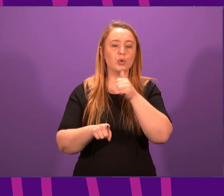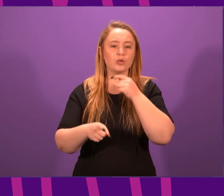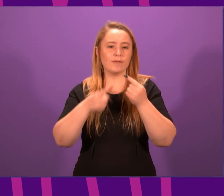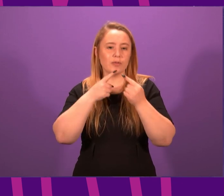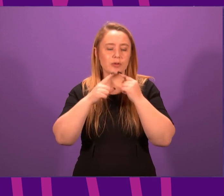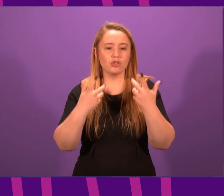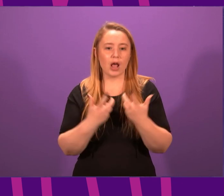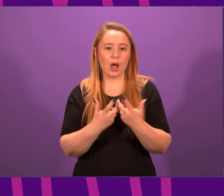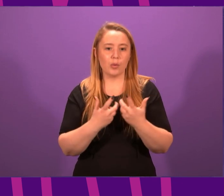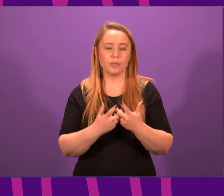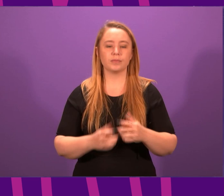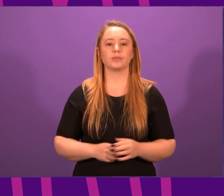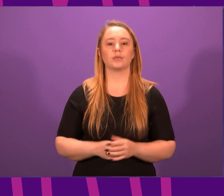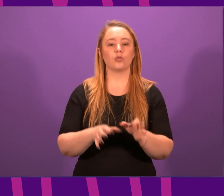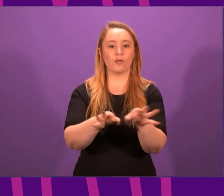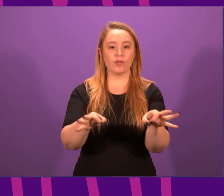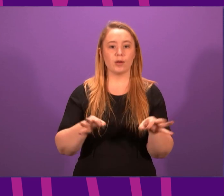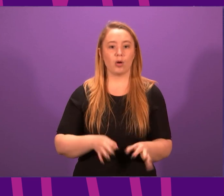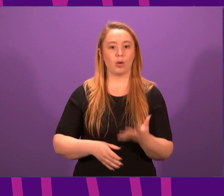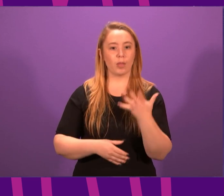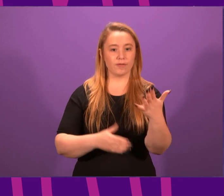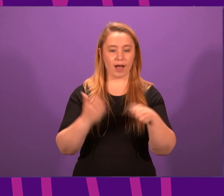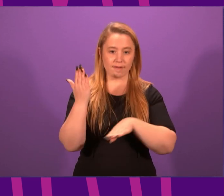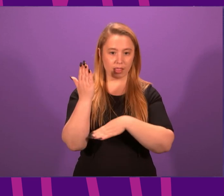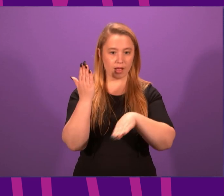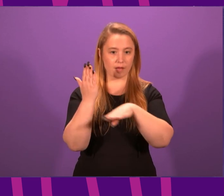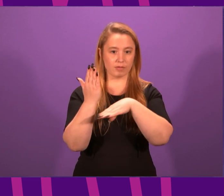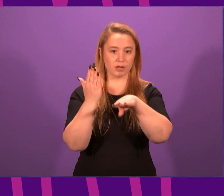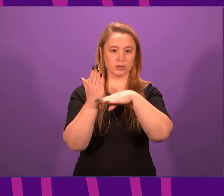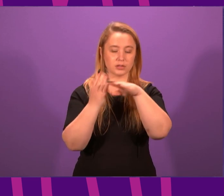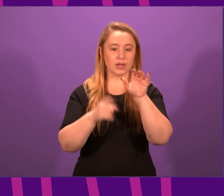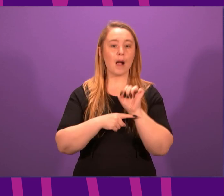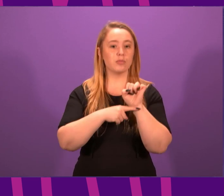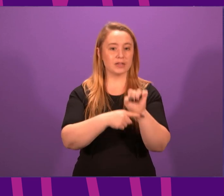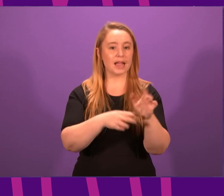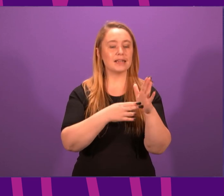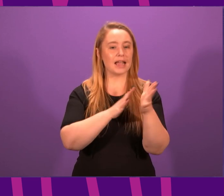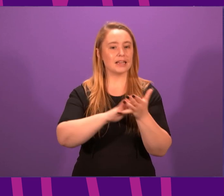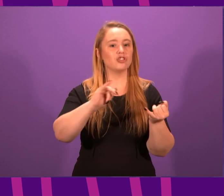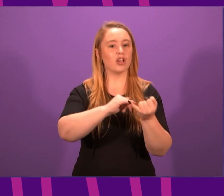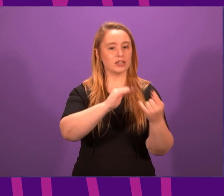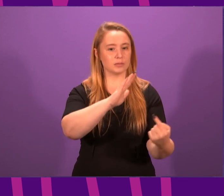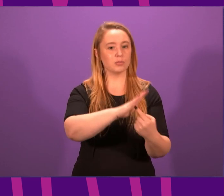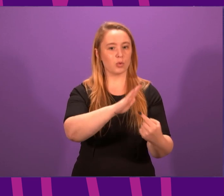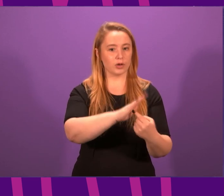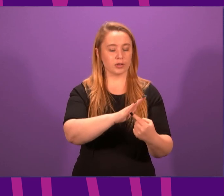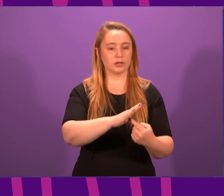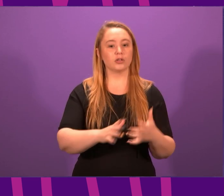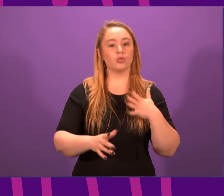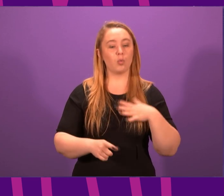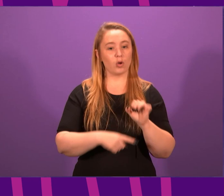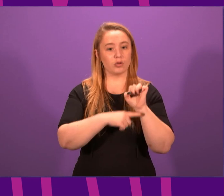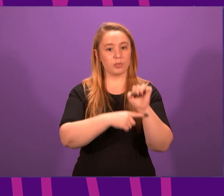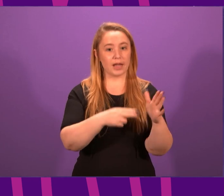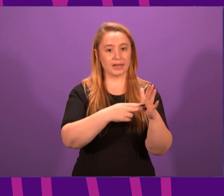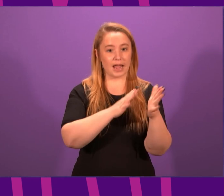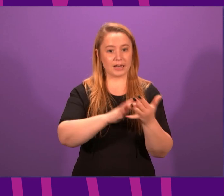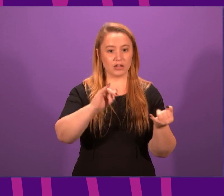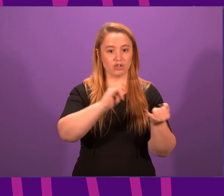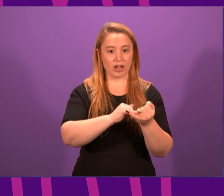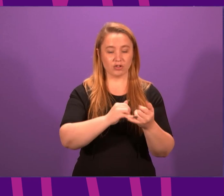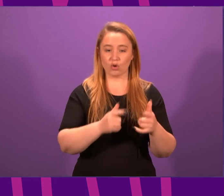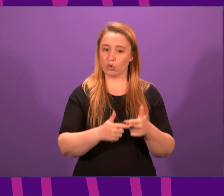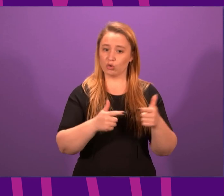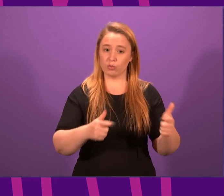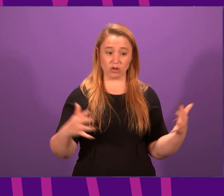The five-level framework has been made with protecting our health service firmly in mind, protecting our NHS from being overwhelmed, not